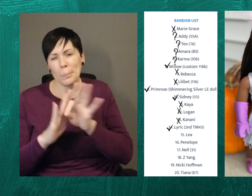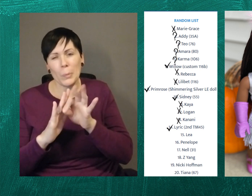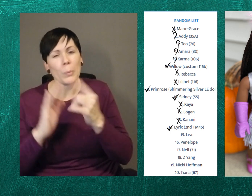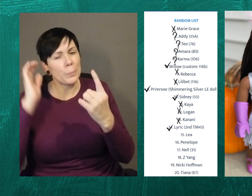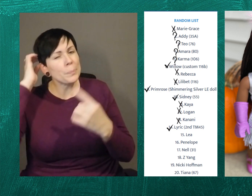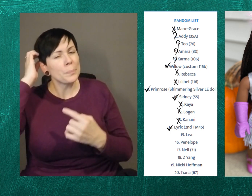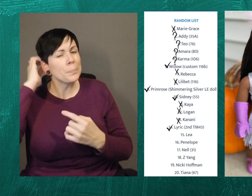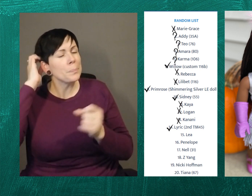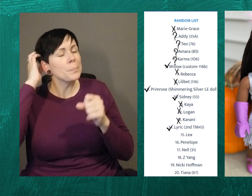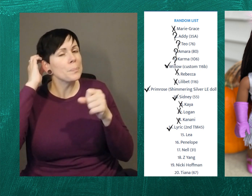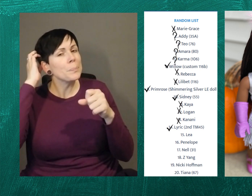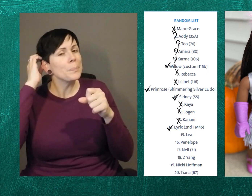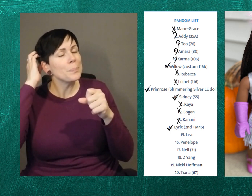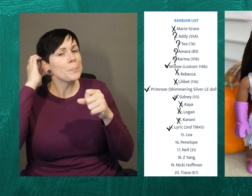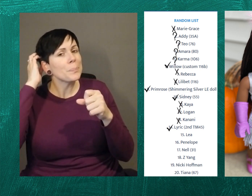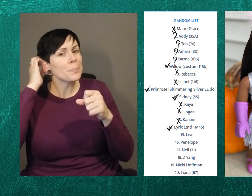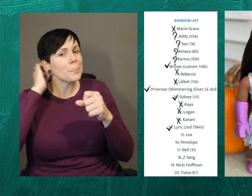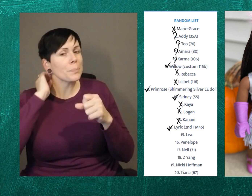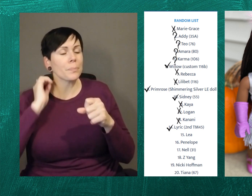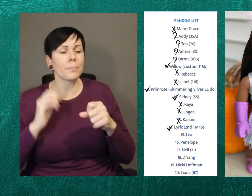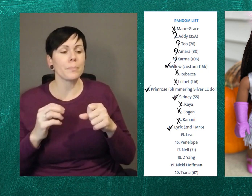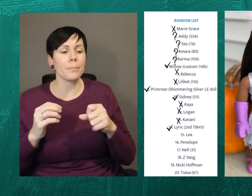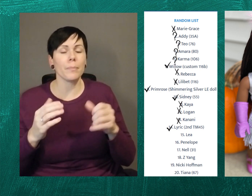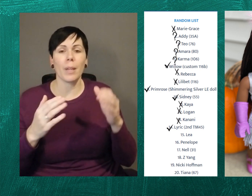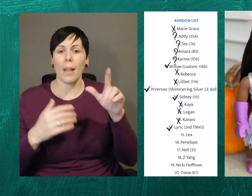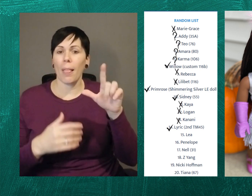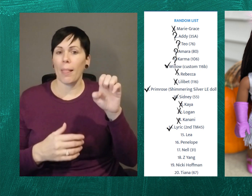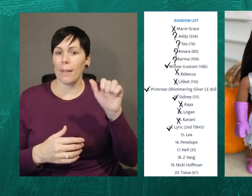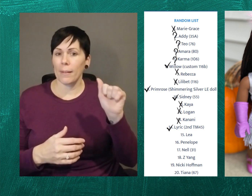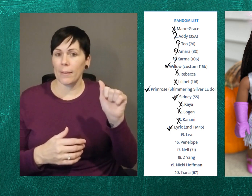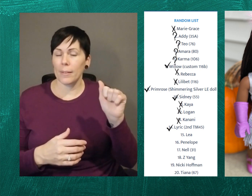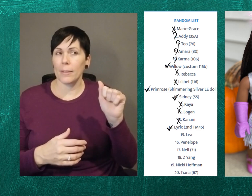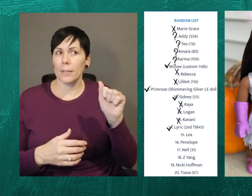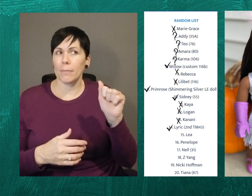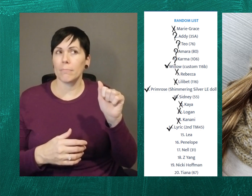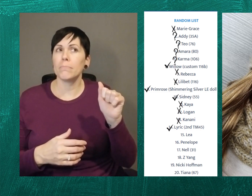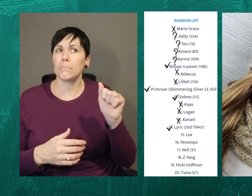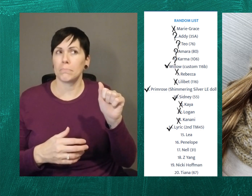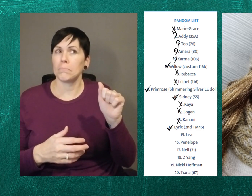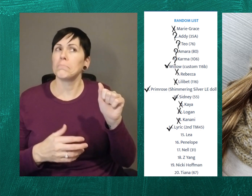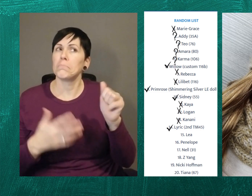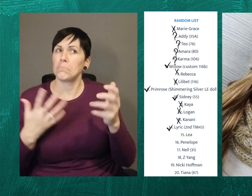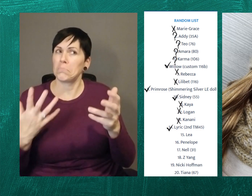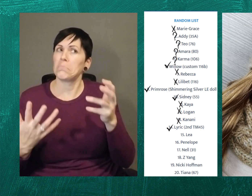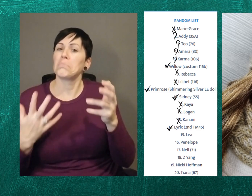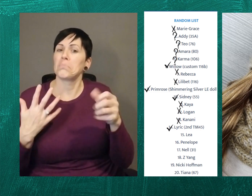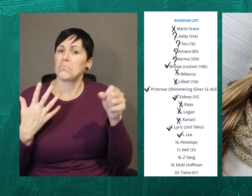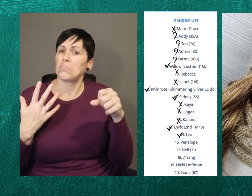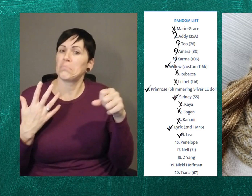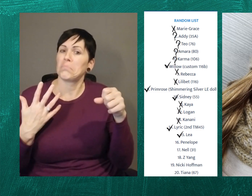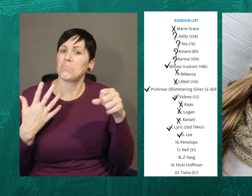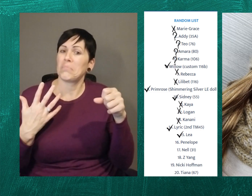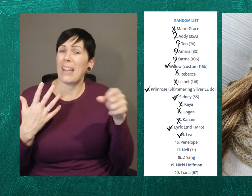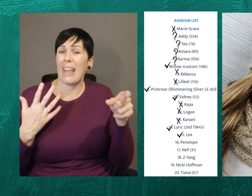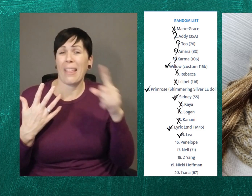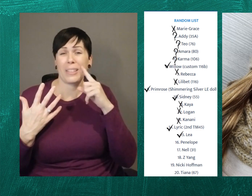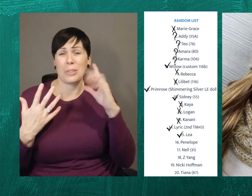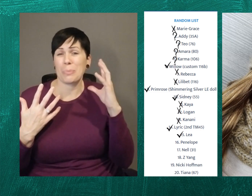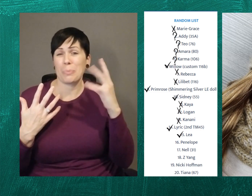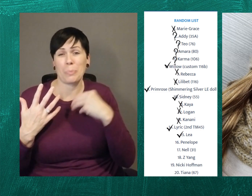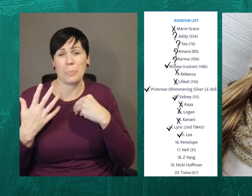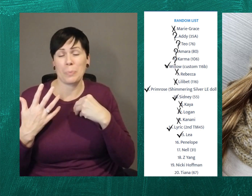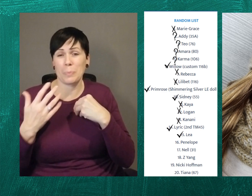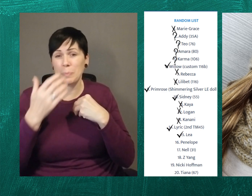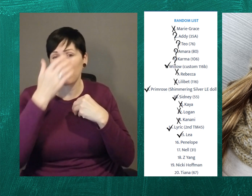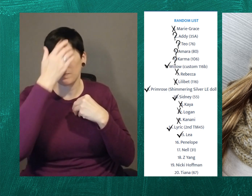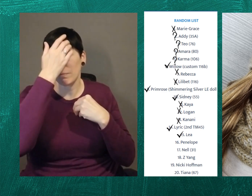identical twins. So one of the two of them. Leah, yeah, probably. I really think she's a